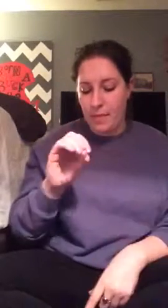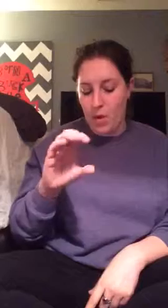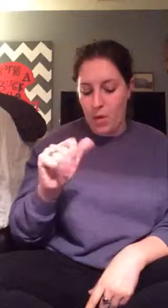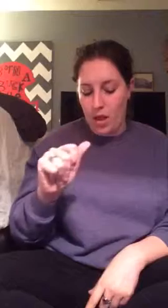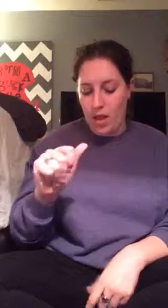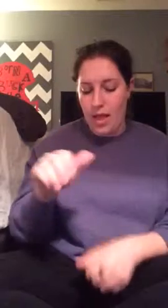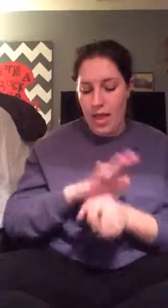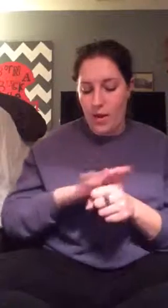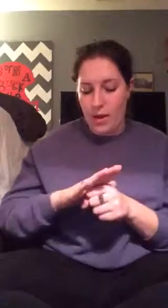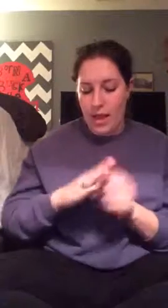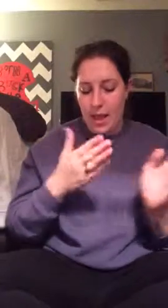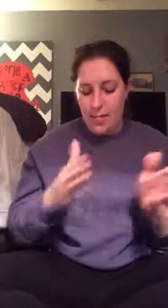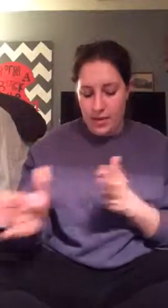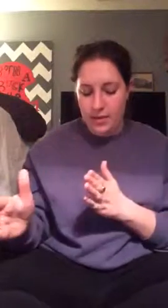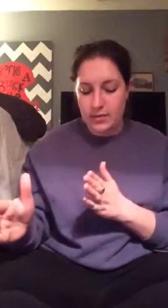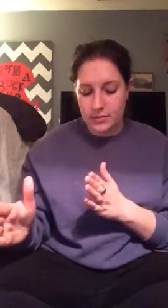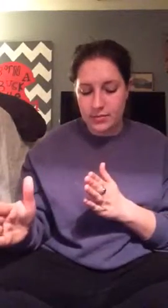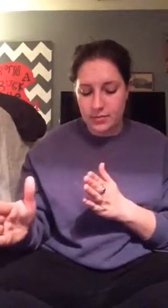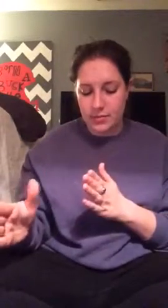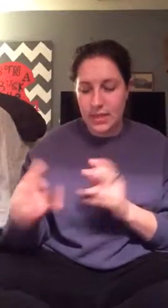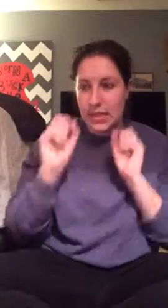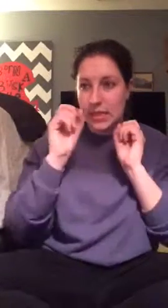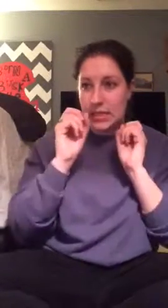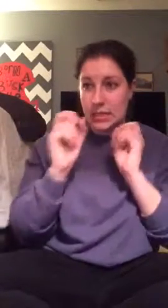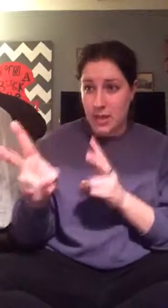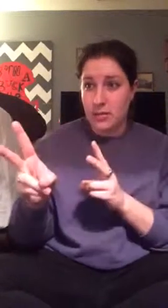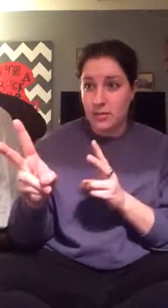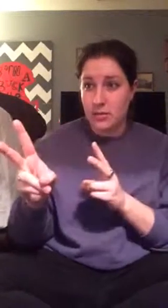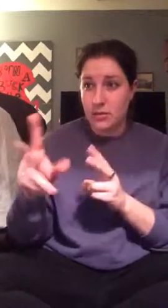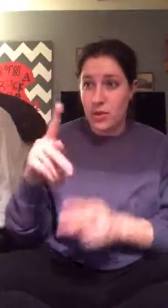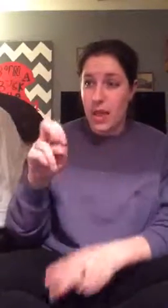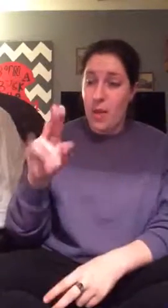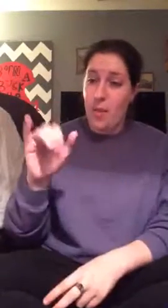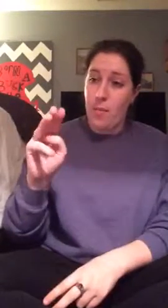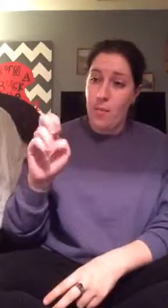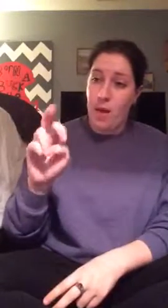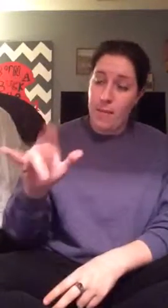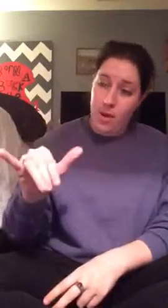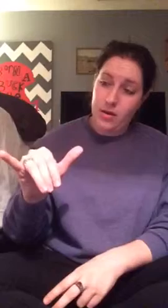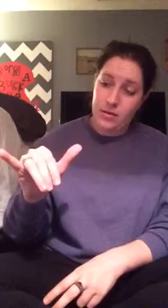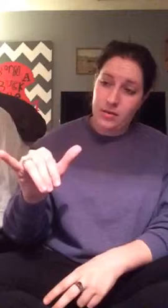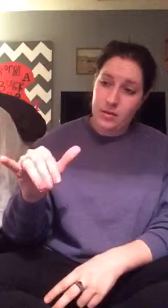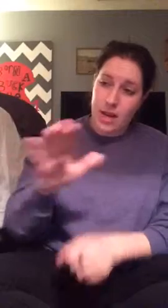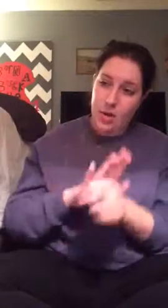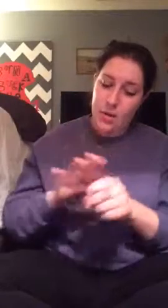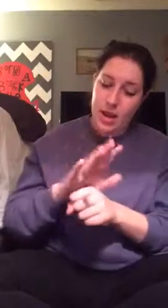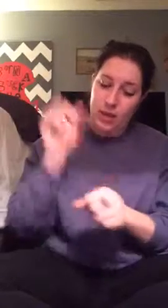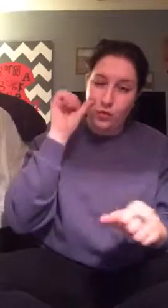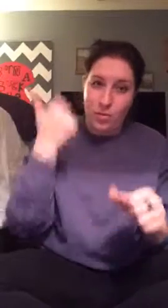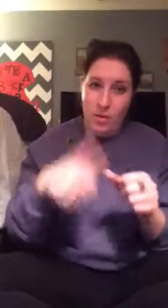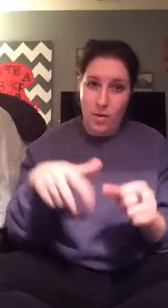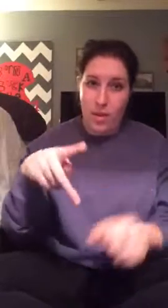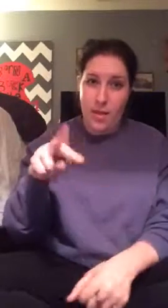plan, it sends it to the primary motor cortex via the pyramidal system to the cranial nerve. Remember, from the primary motor cortex,